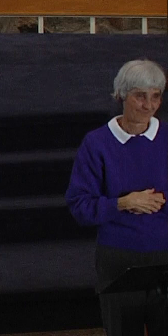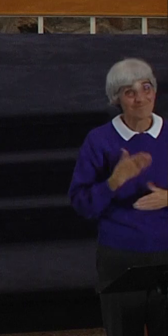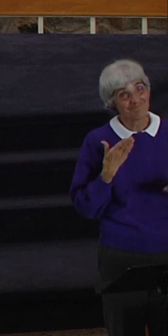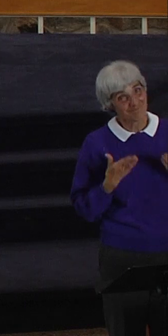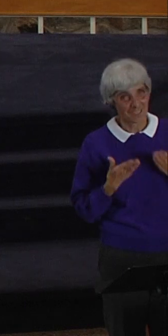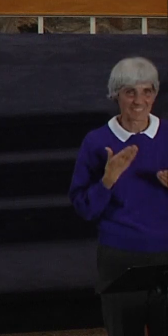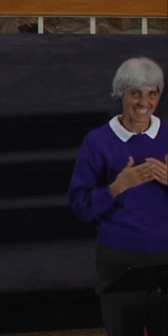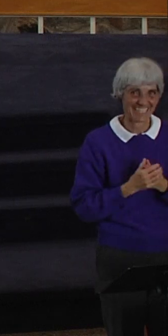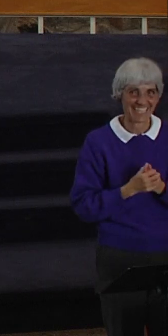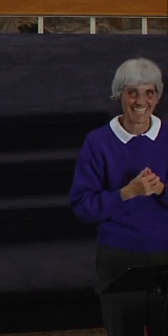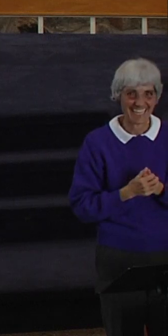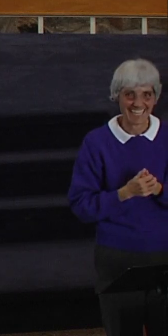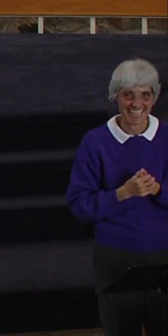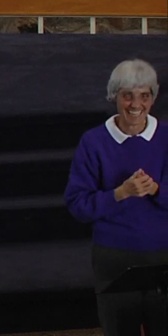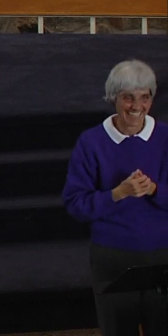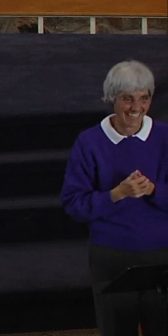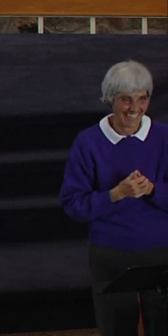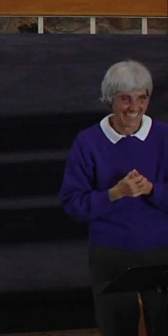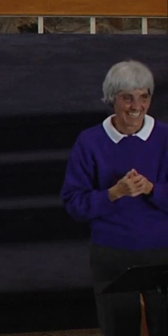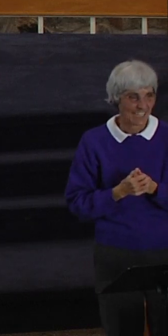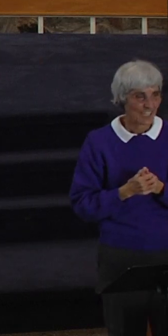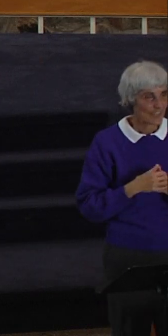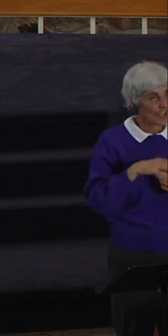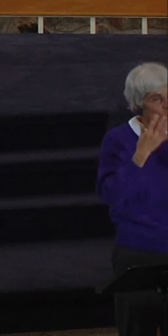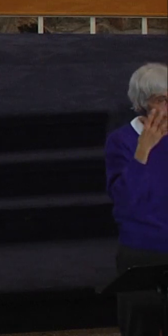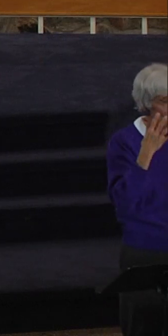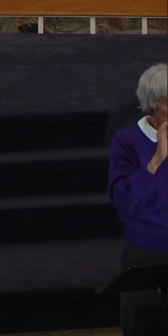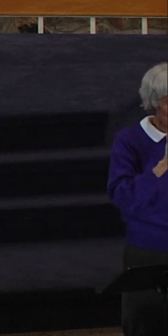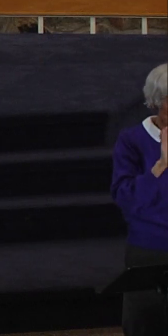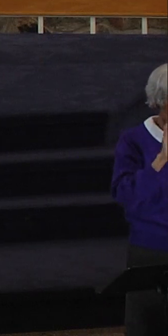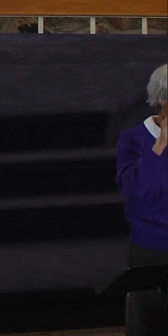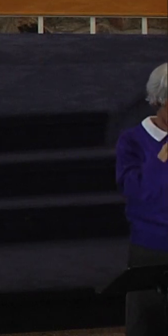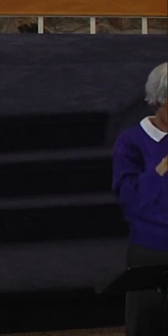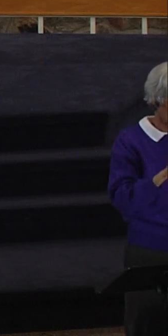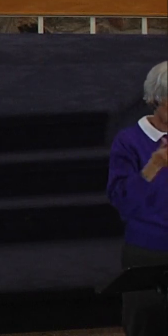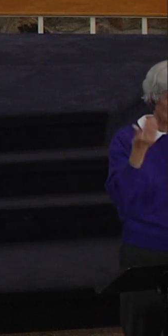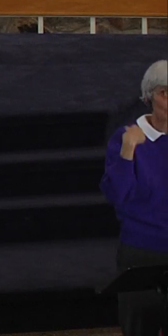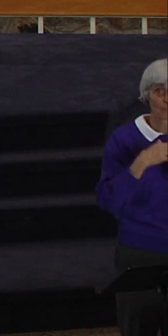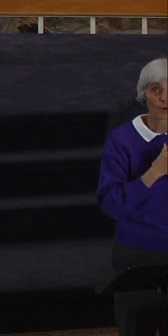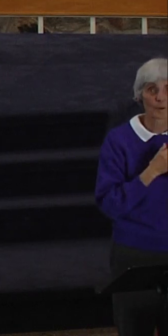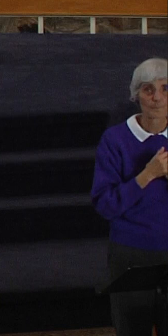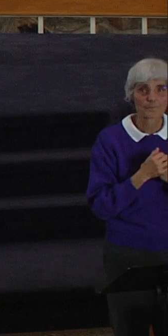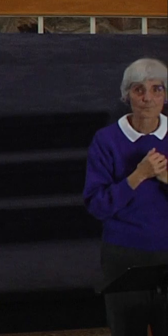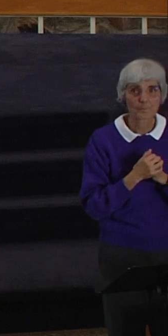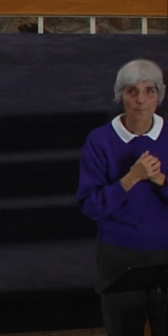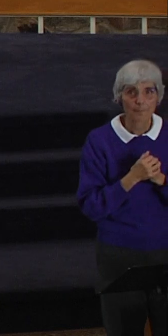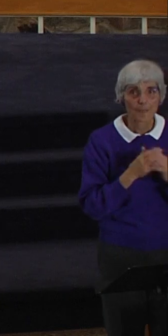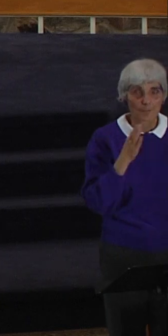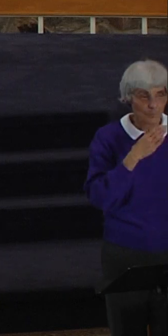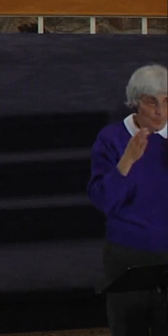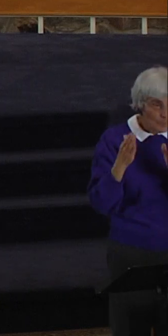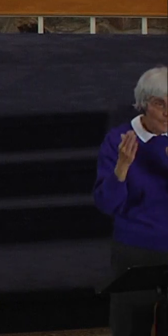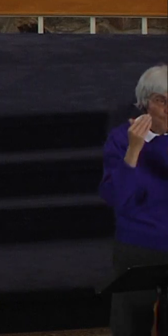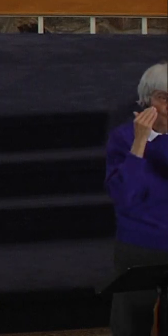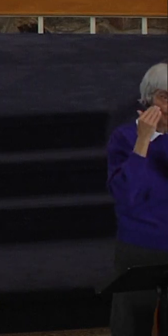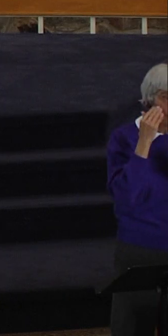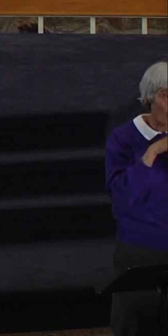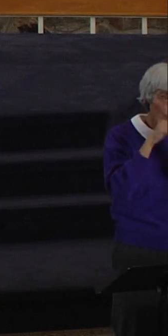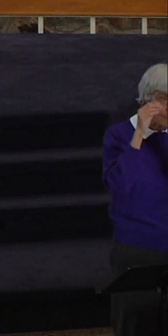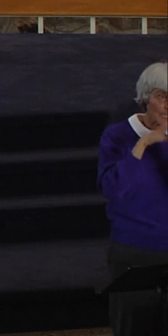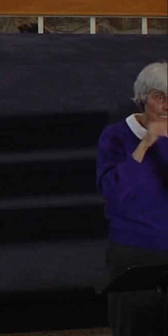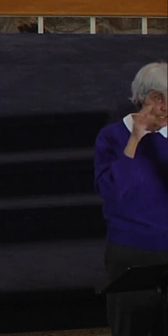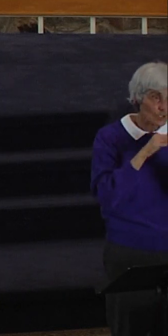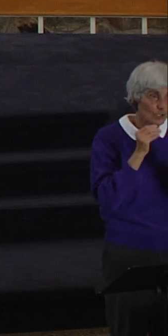Maybe. All right. You've already been through the questions, so we'll just roll through these. All of you have been prepared. You've learned all about